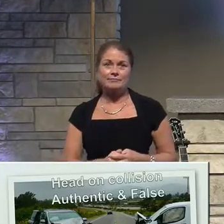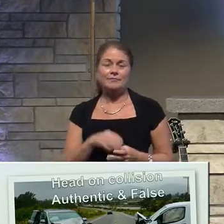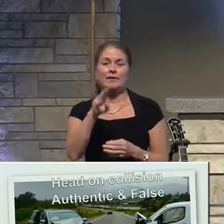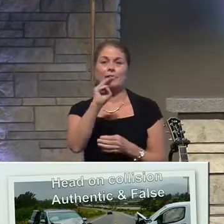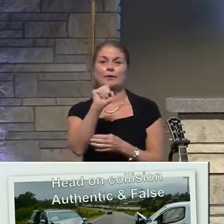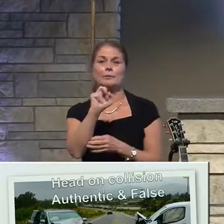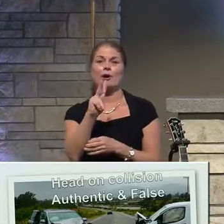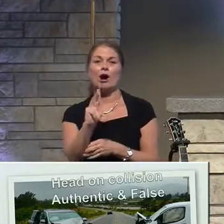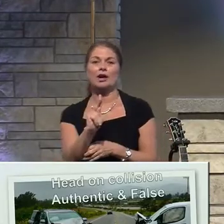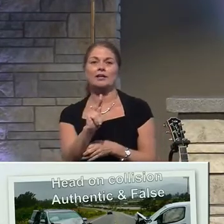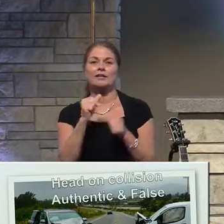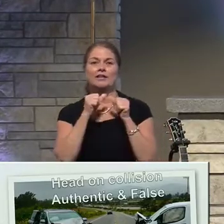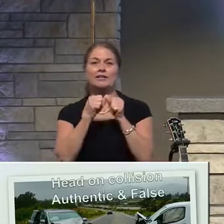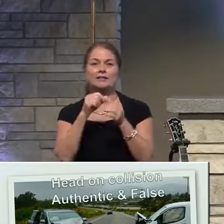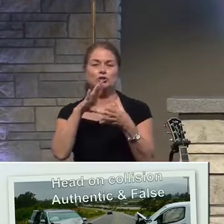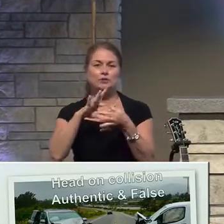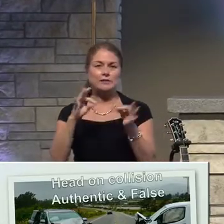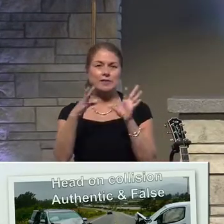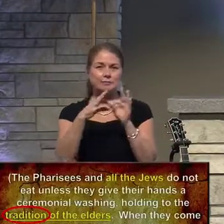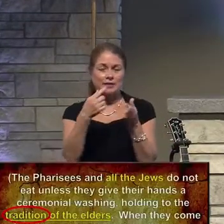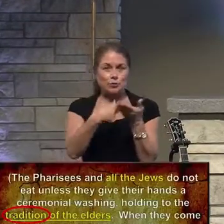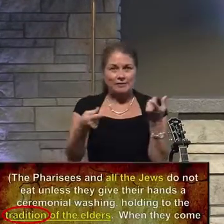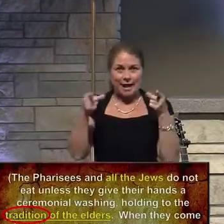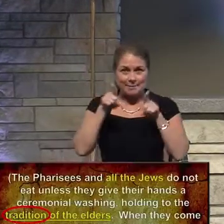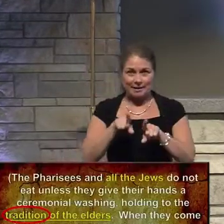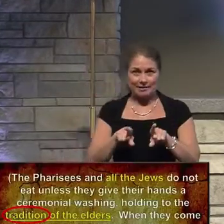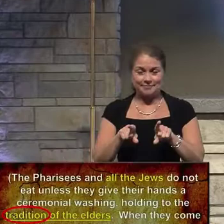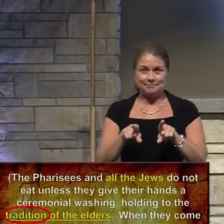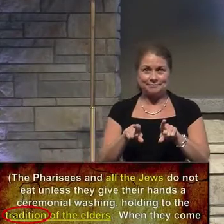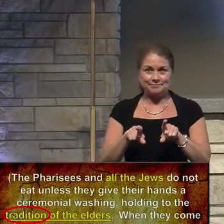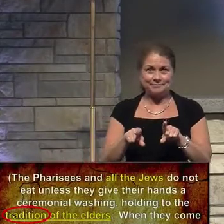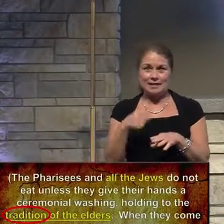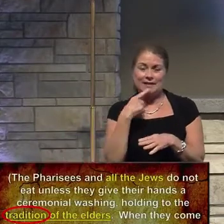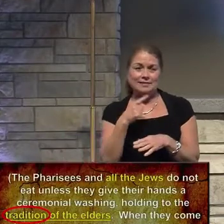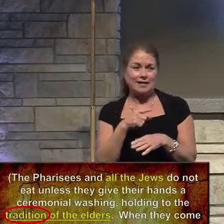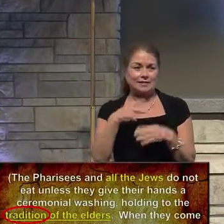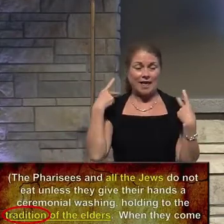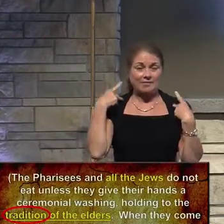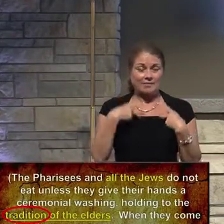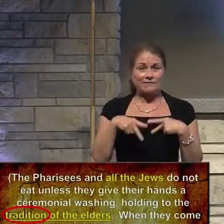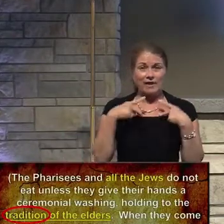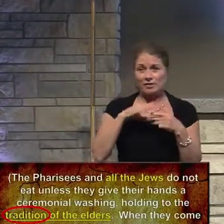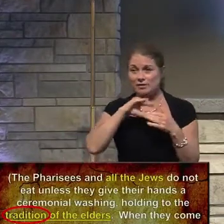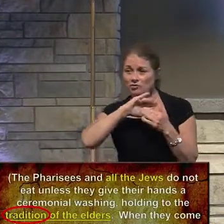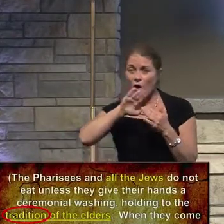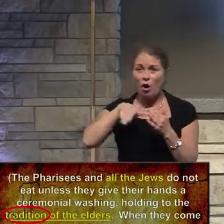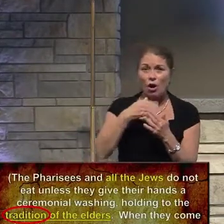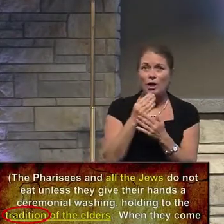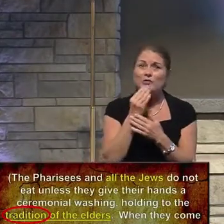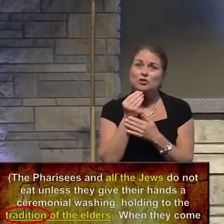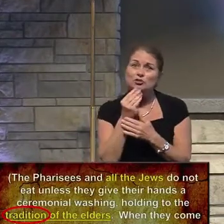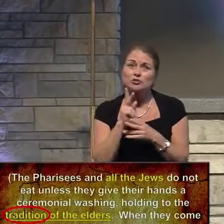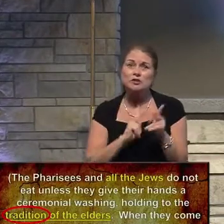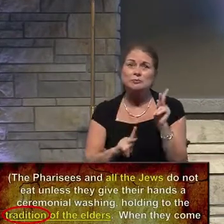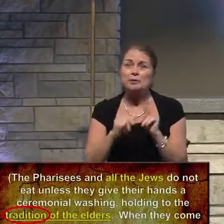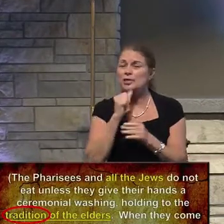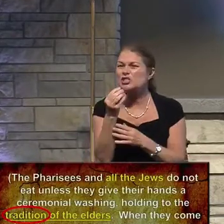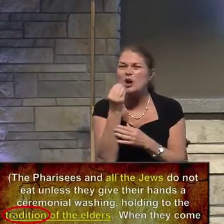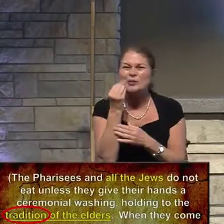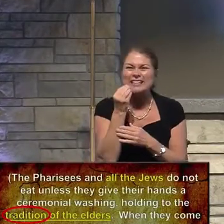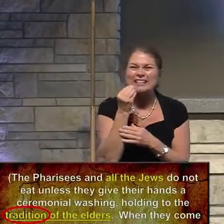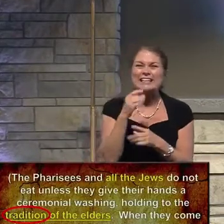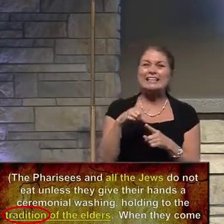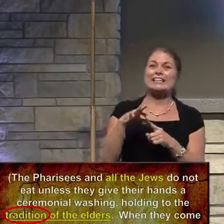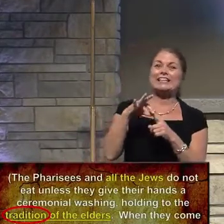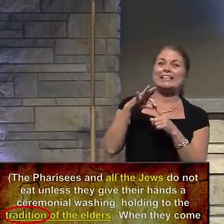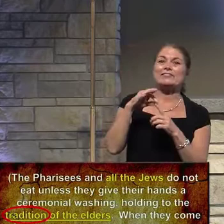Mark goes on to explain what's taking place. He says that the Pharisees and all the Jews do not eat unless they